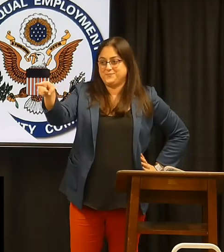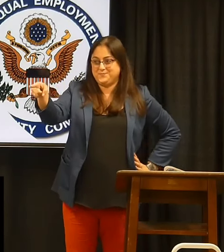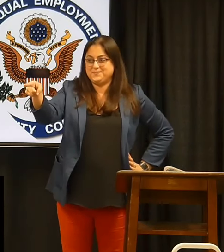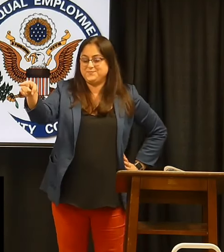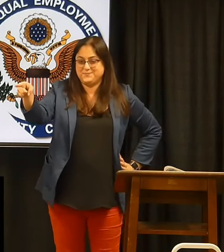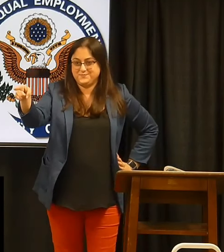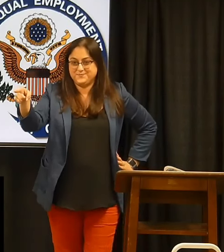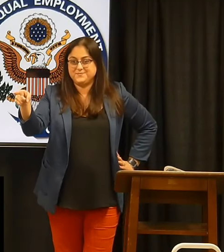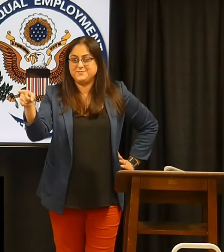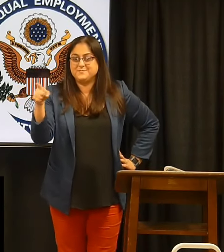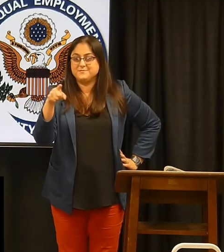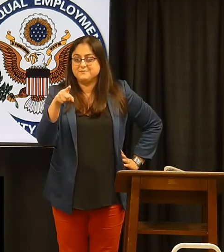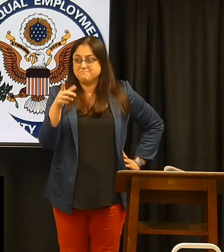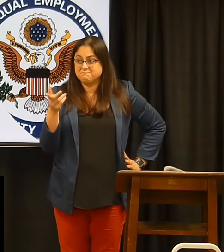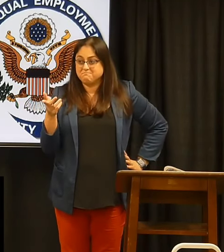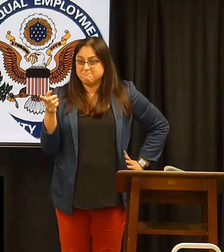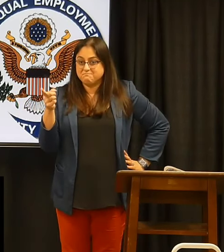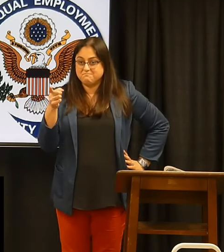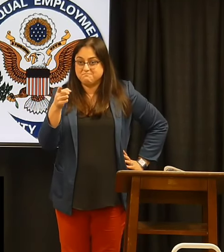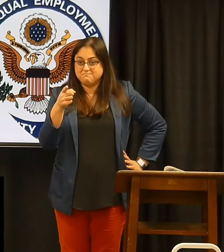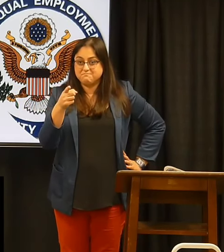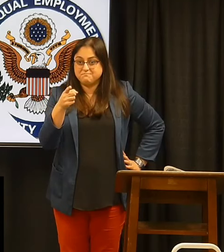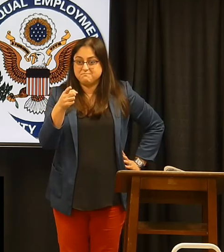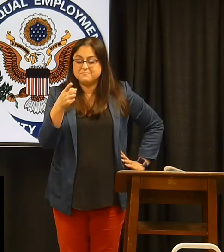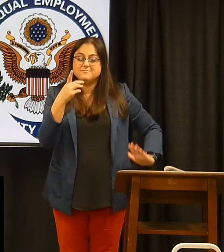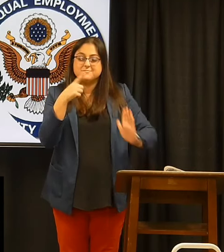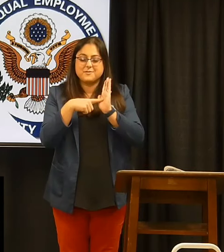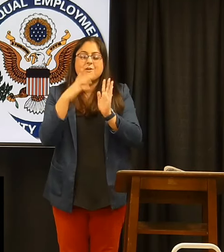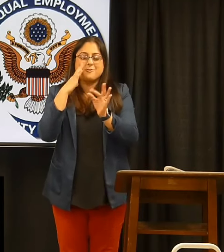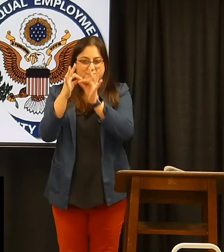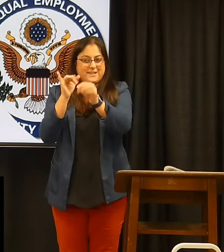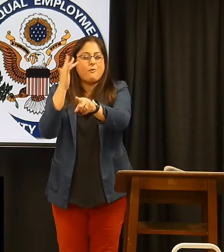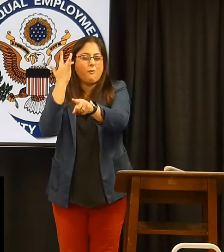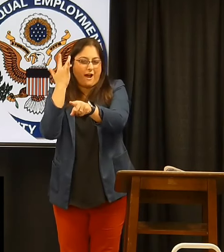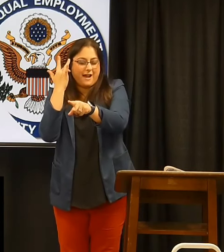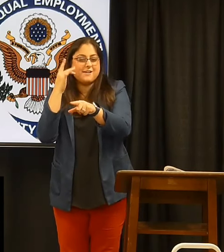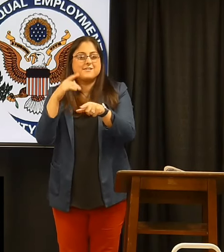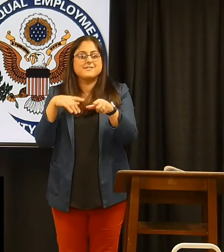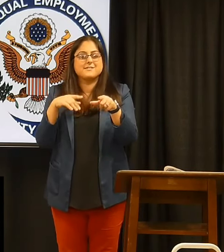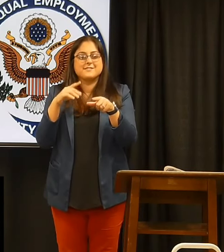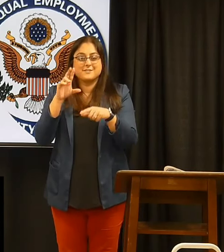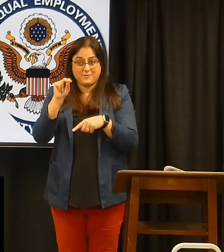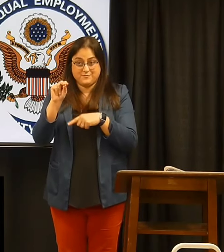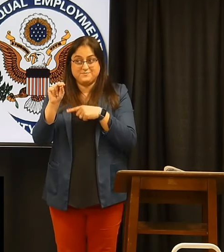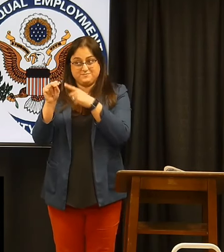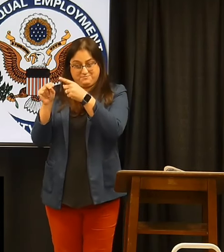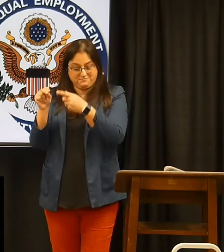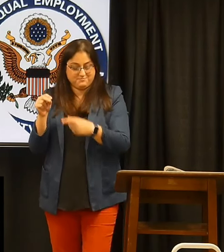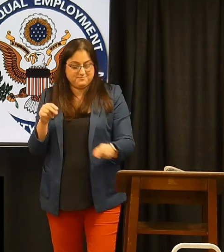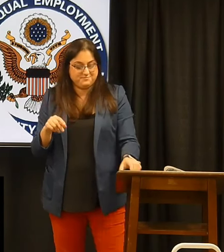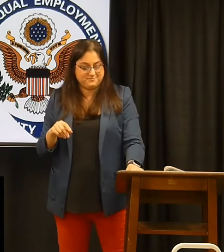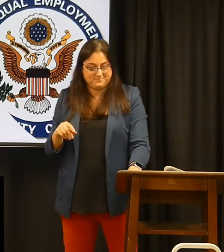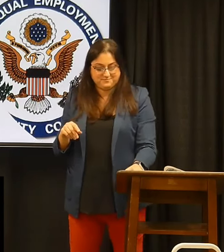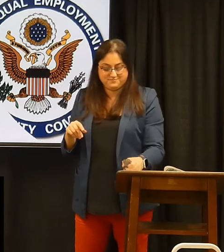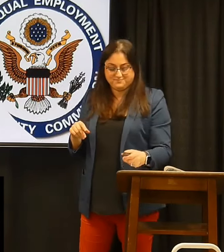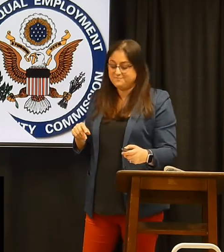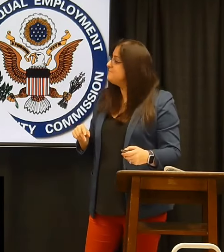Somebody said no. That's right. Any other ideas? I'll explain why the answer is in fact